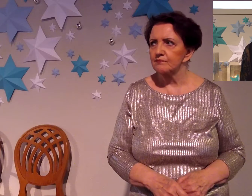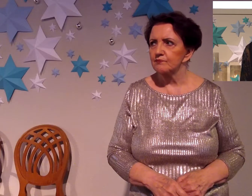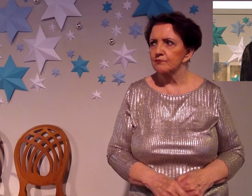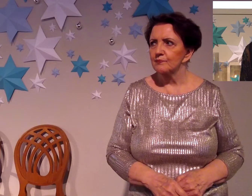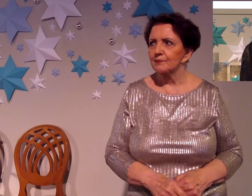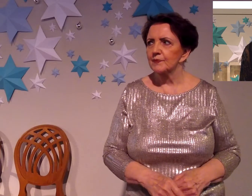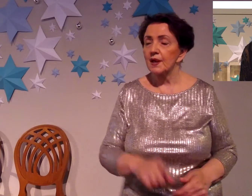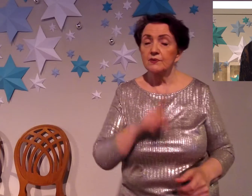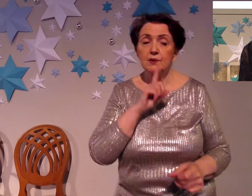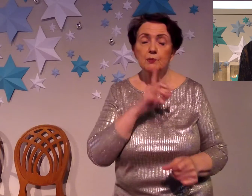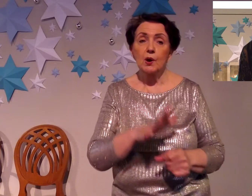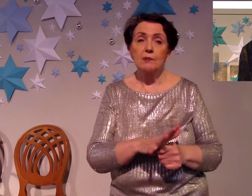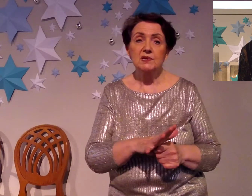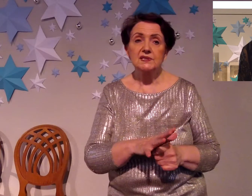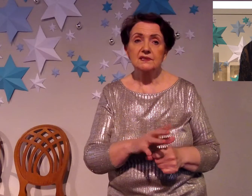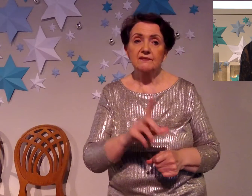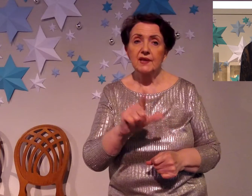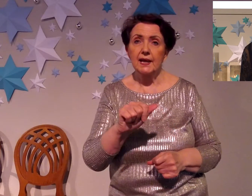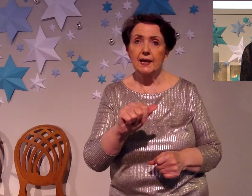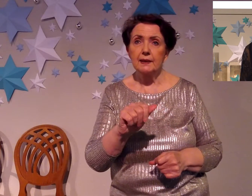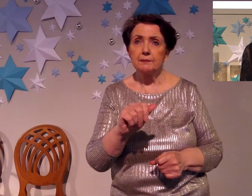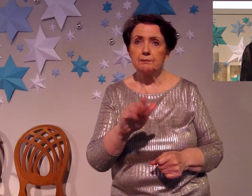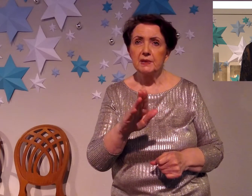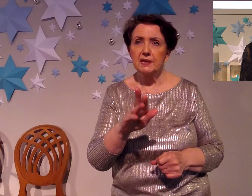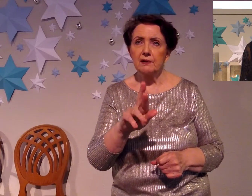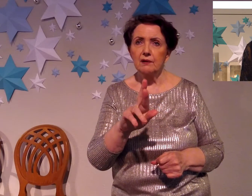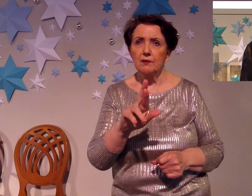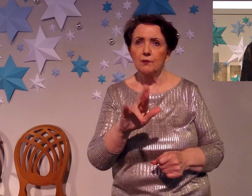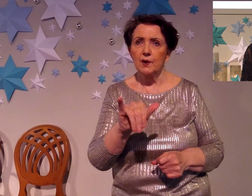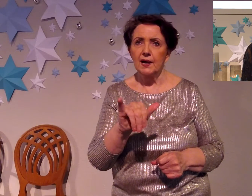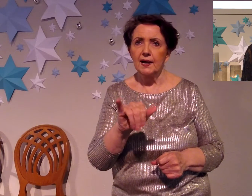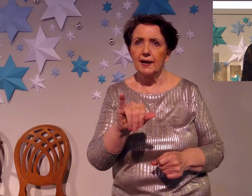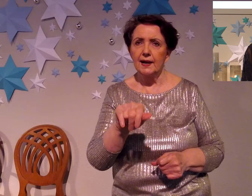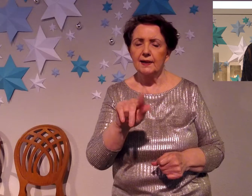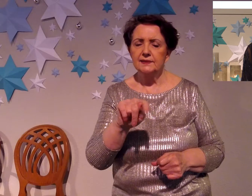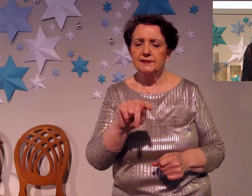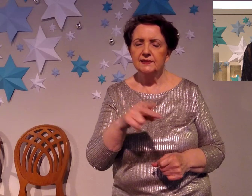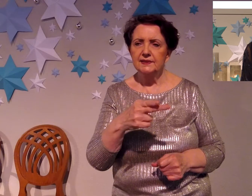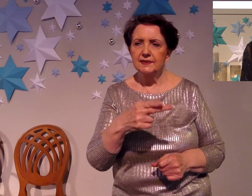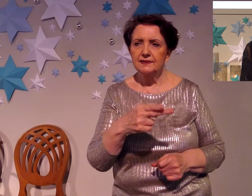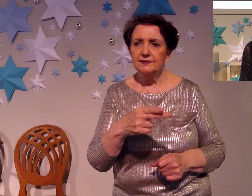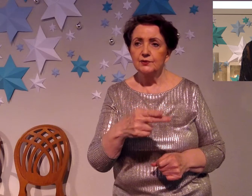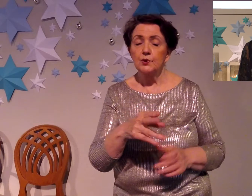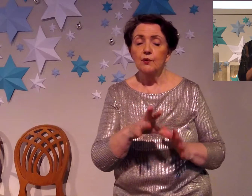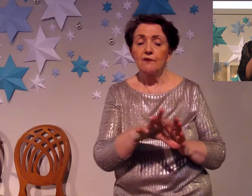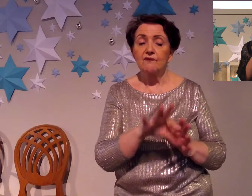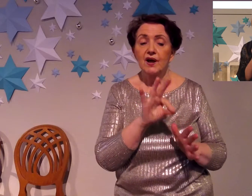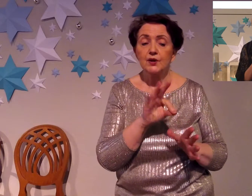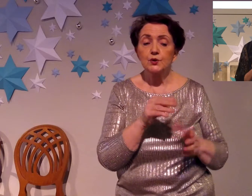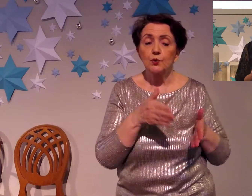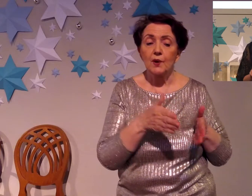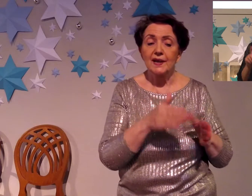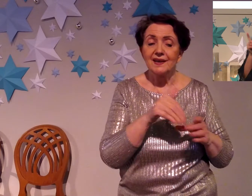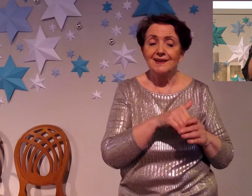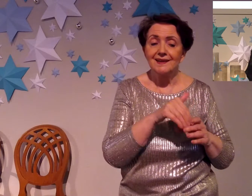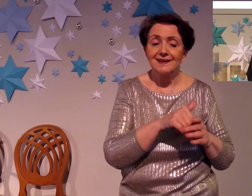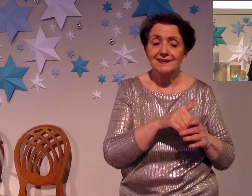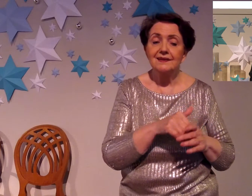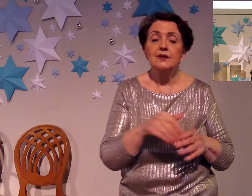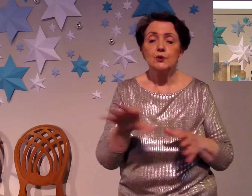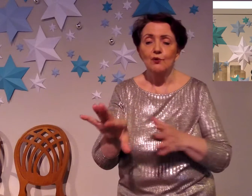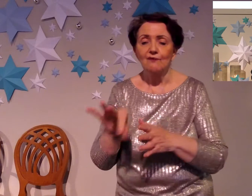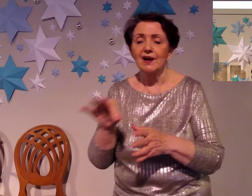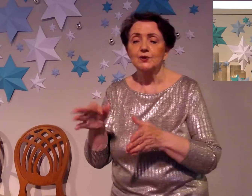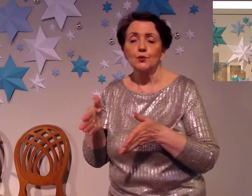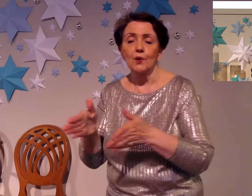the promise of the labyrinth, not only will you find your way in, but you will find your way out. It's not a maze, and it's not